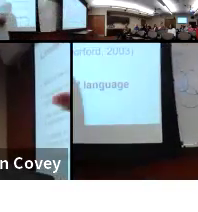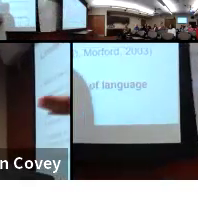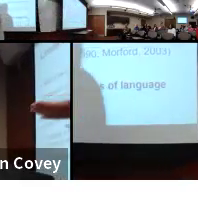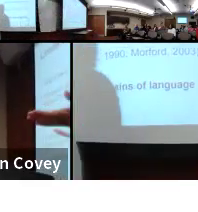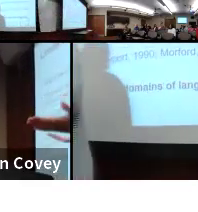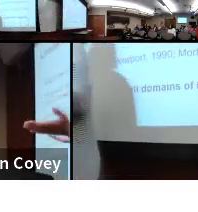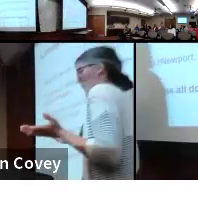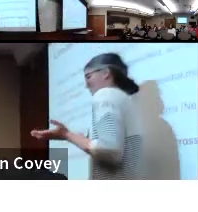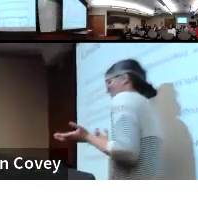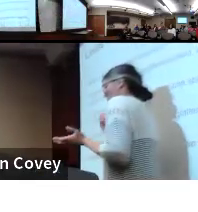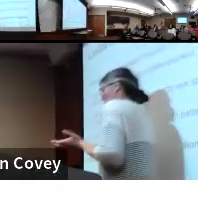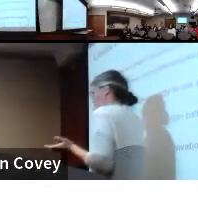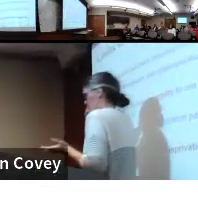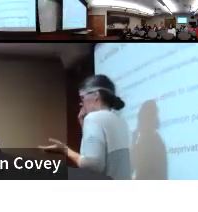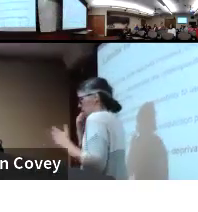looks like